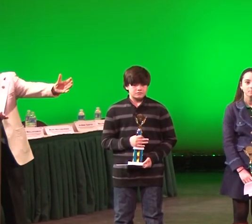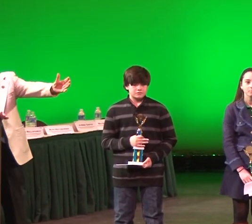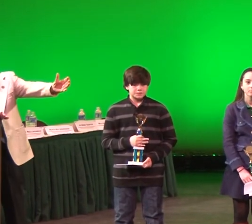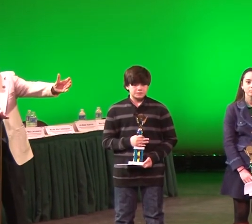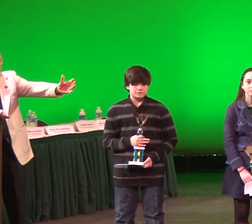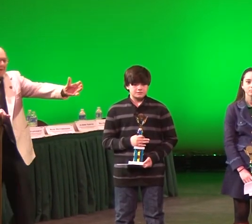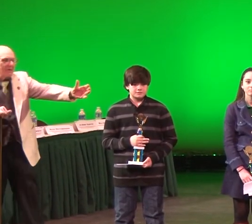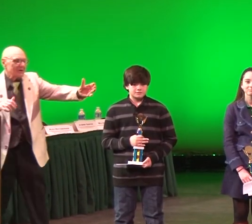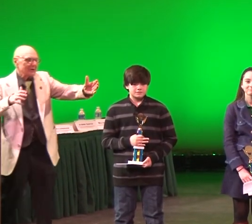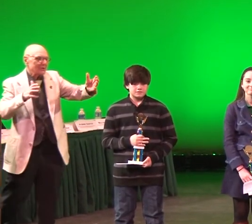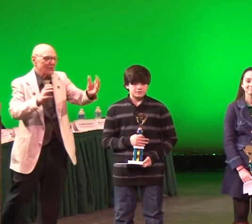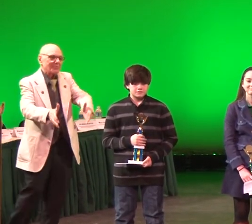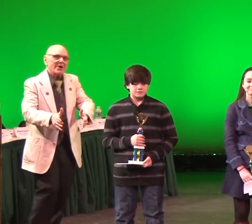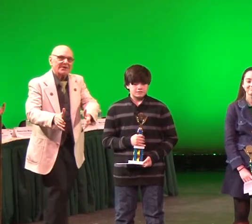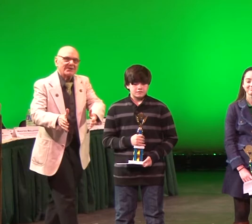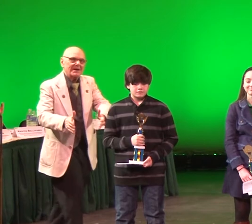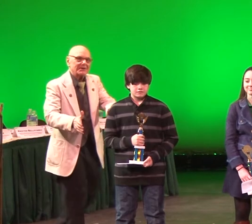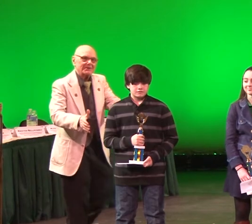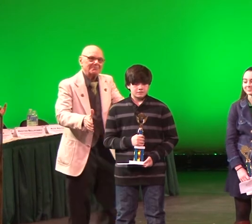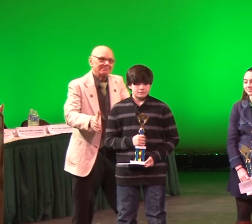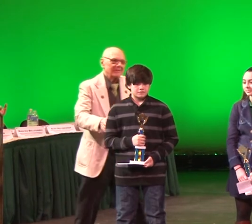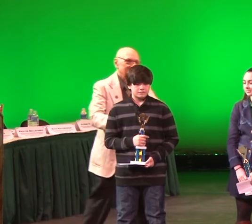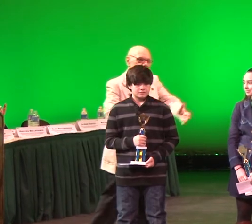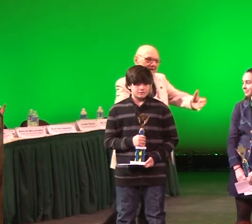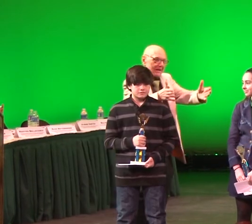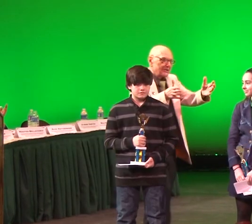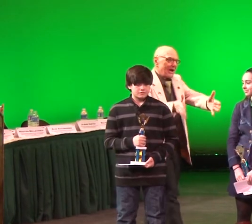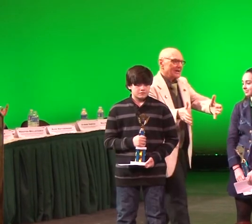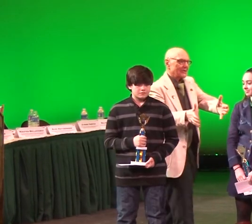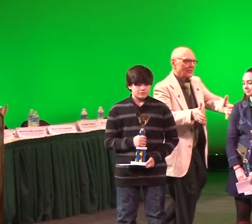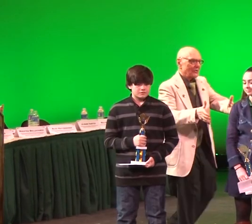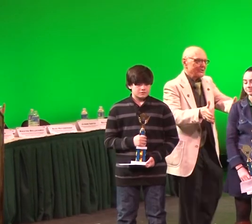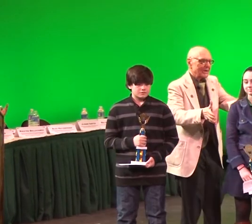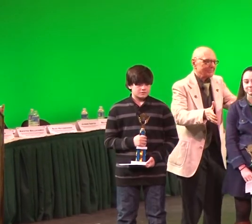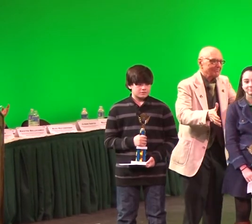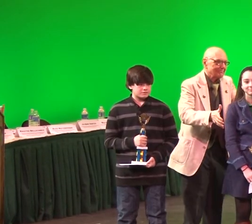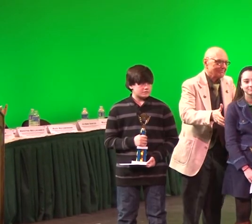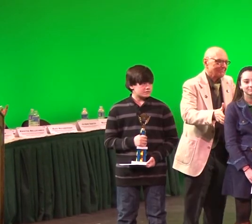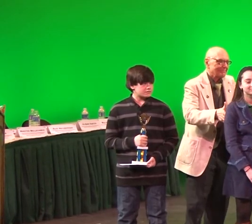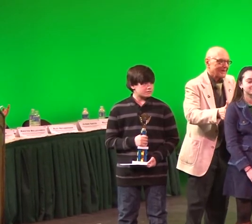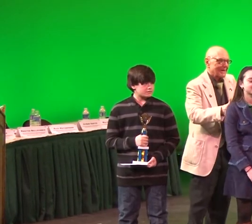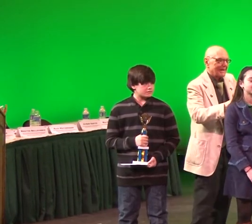Yes, please applaud them. Luke Bartel, Ayanna DeCunha,